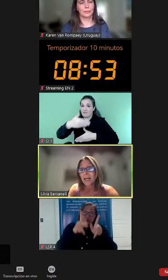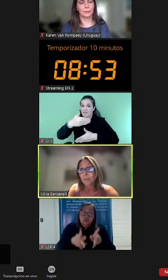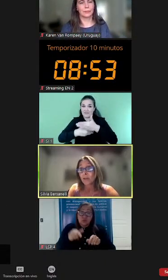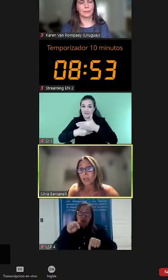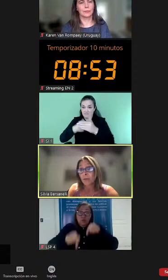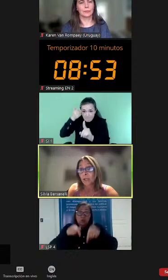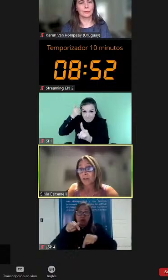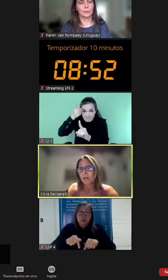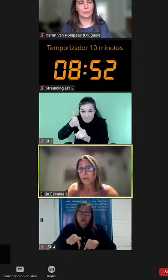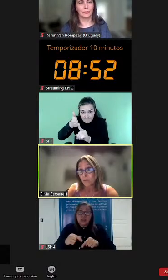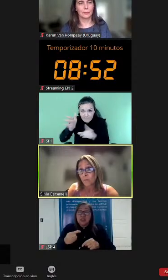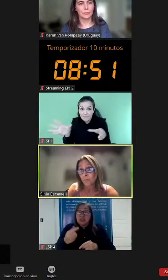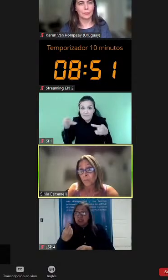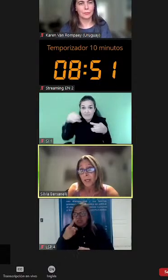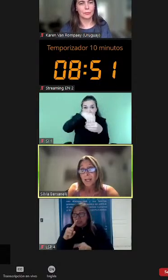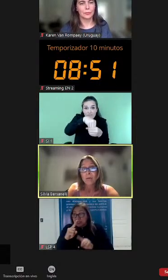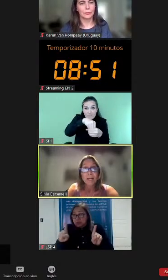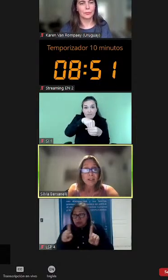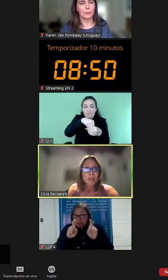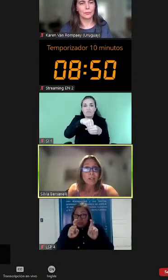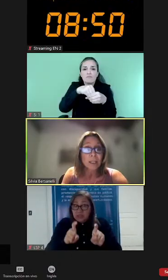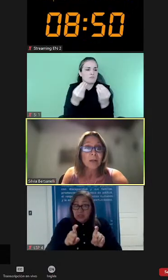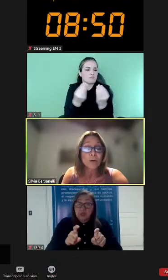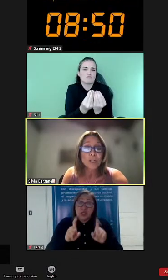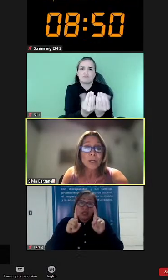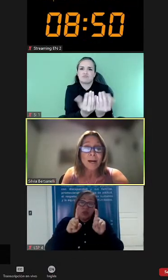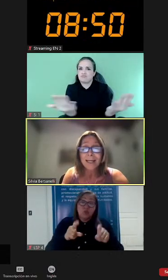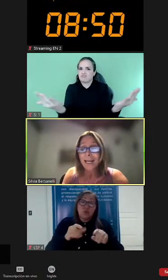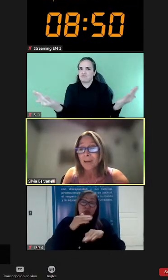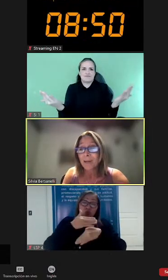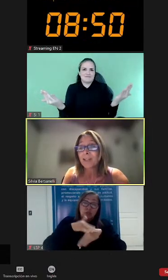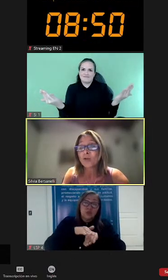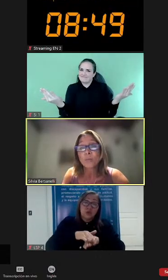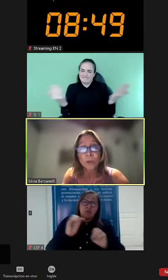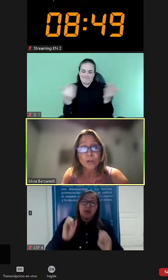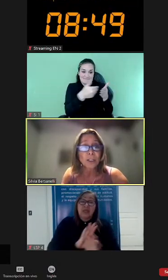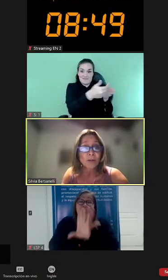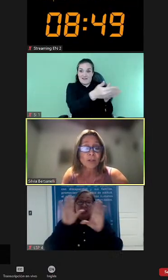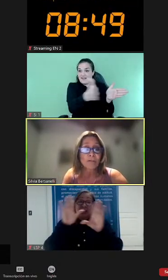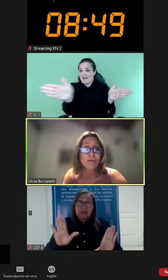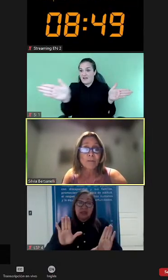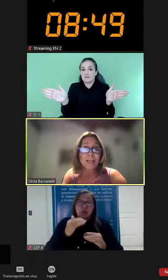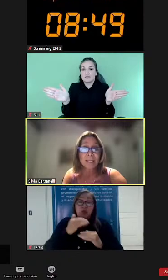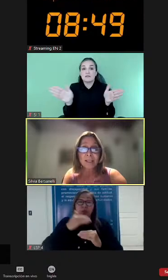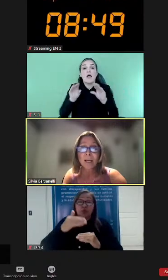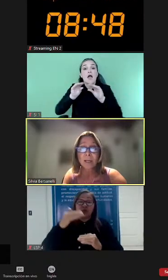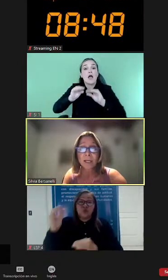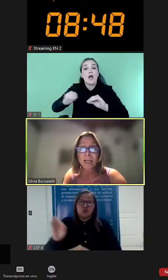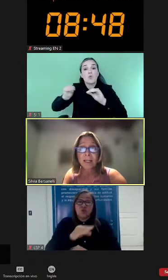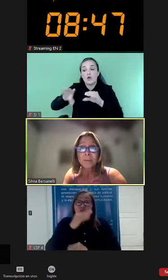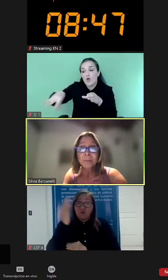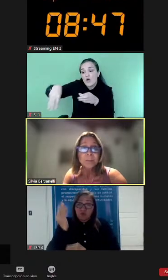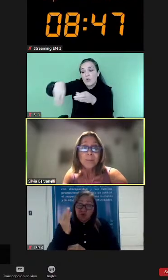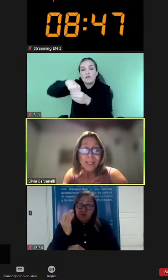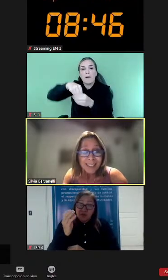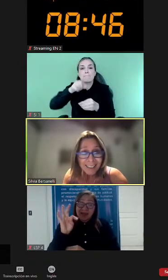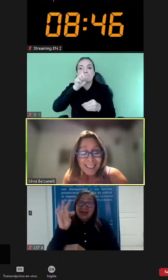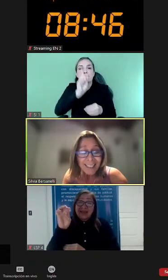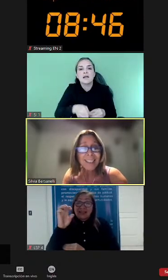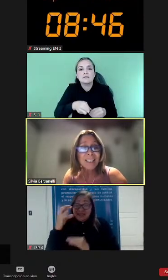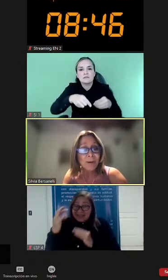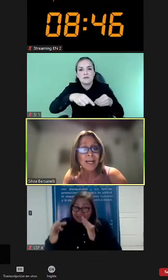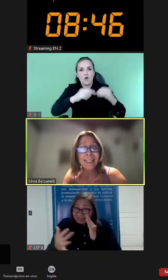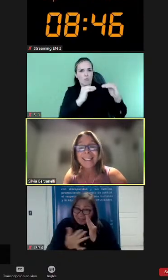inclusion of students with disability in the scope of common education this is a process of systemic